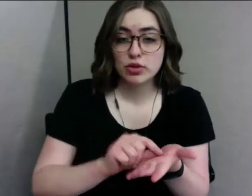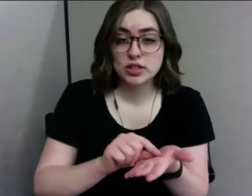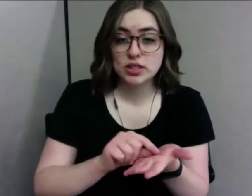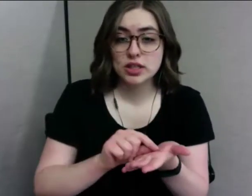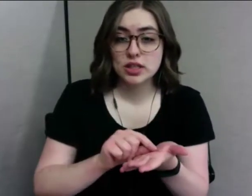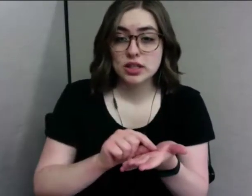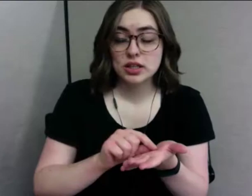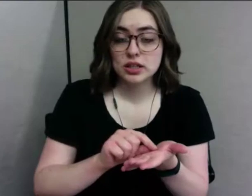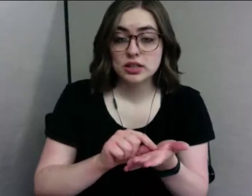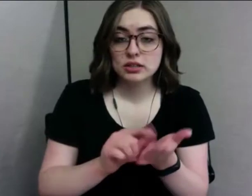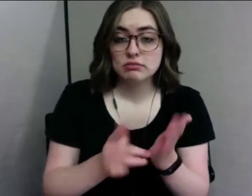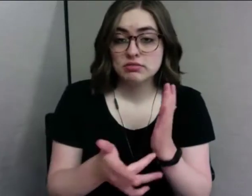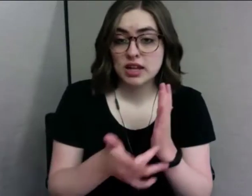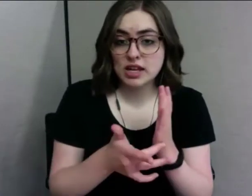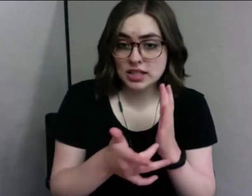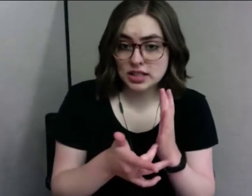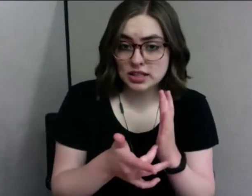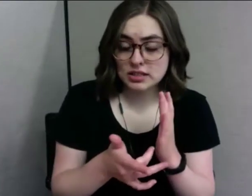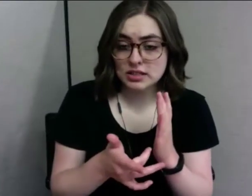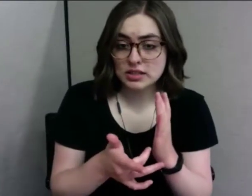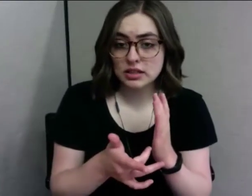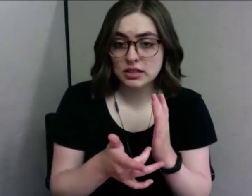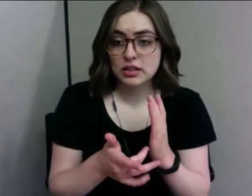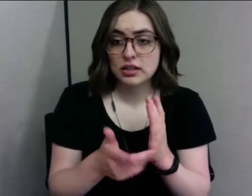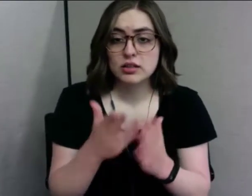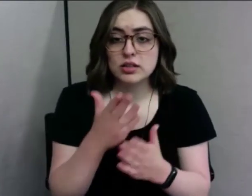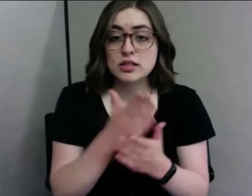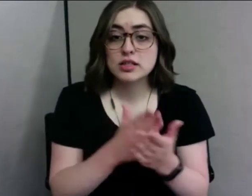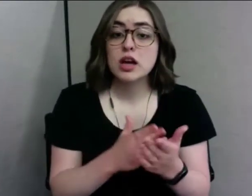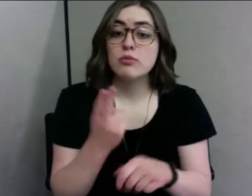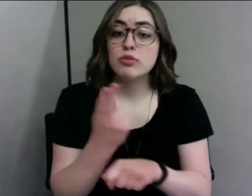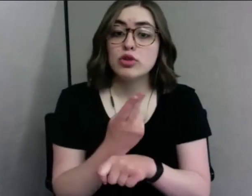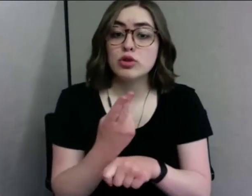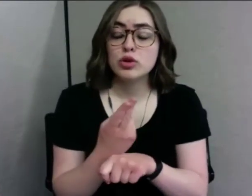special foils or finishes to give prism-like effects.